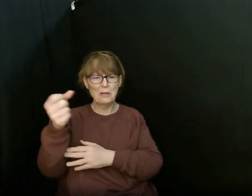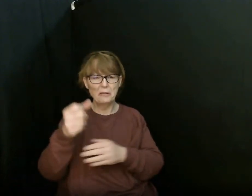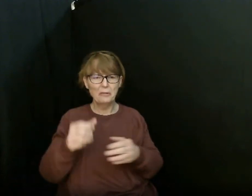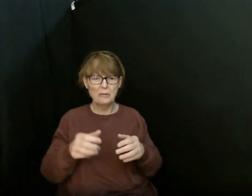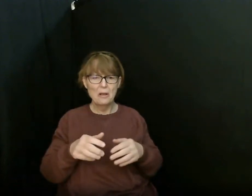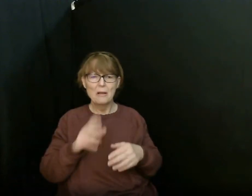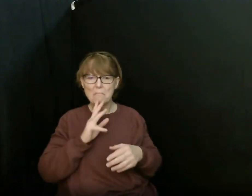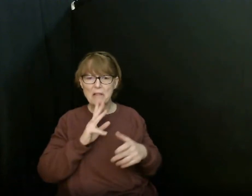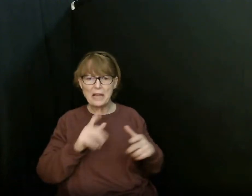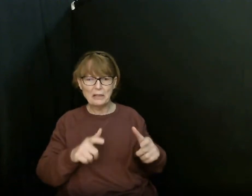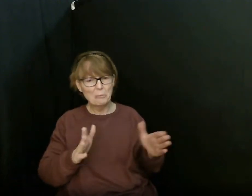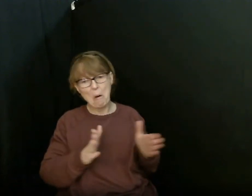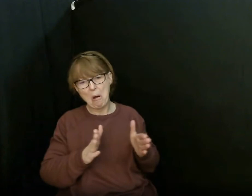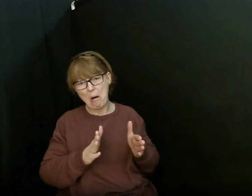Sutherland's Lake.